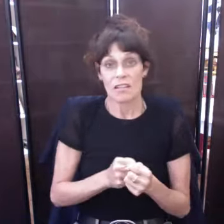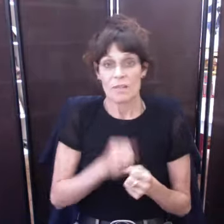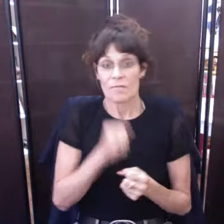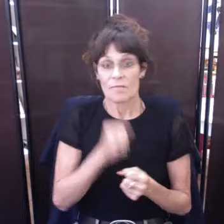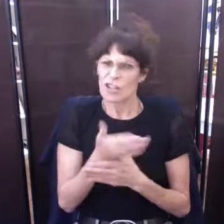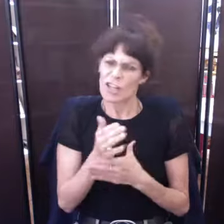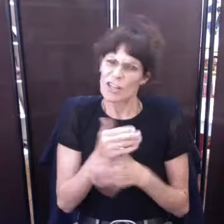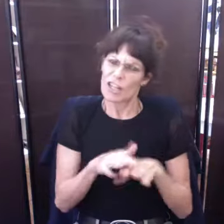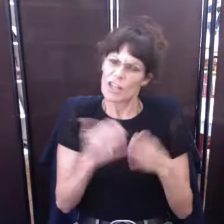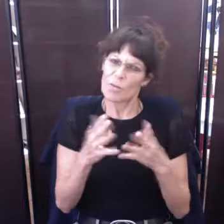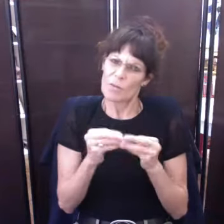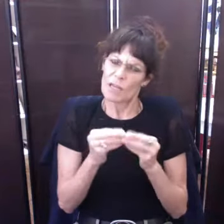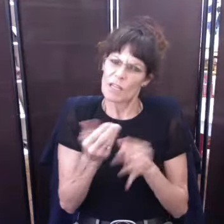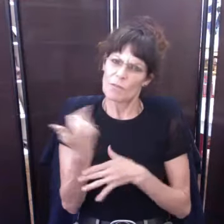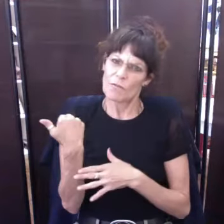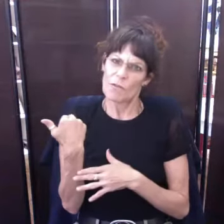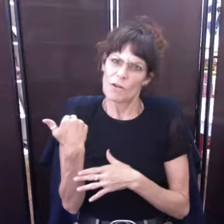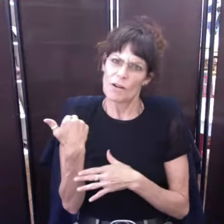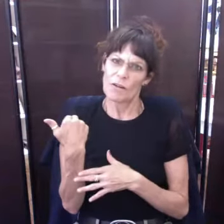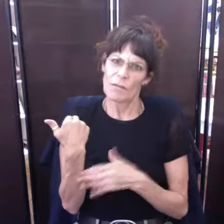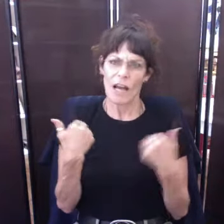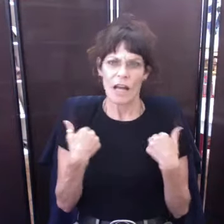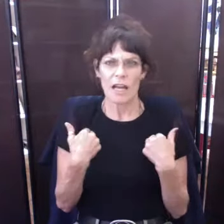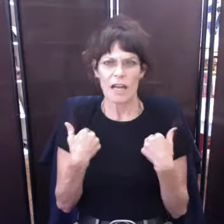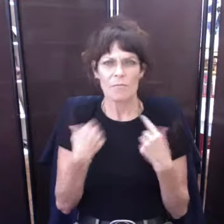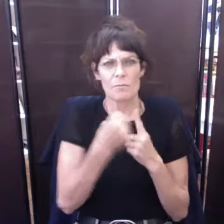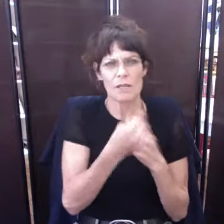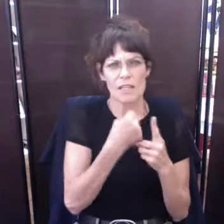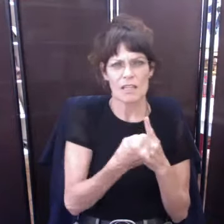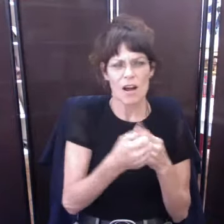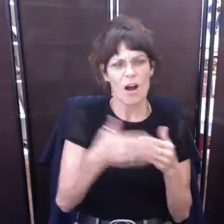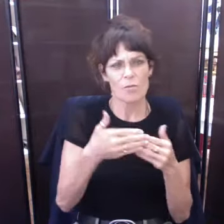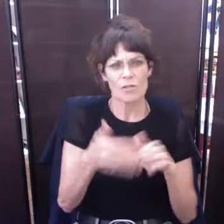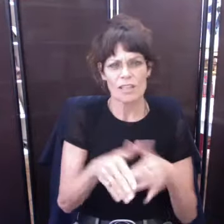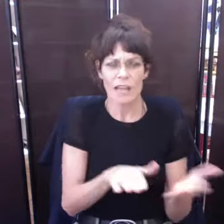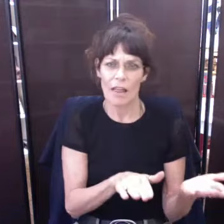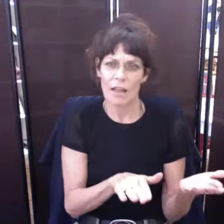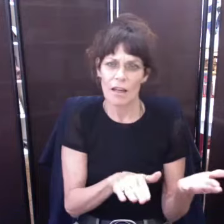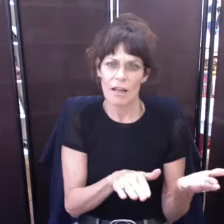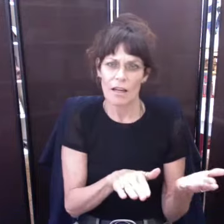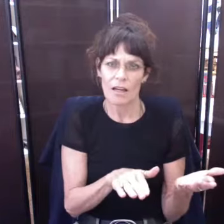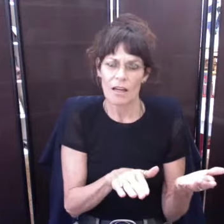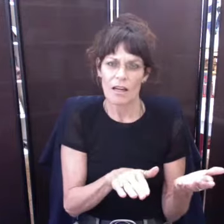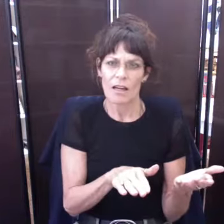meeting before, but I had beaten somebody almost to death. And I was almost up for